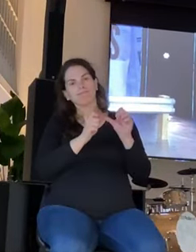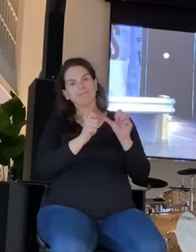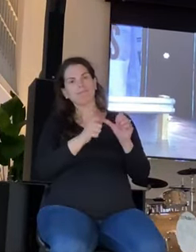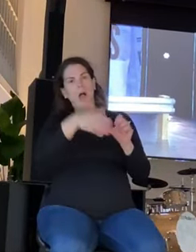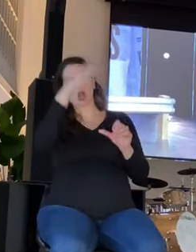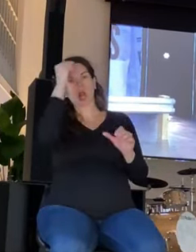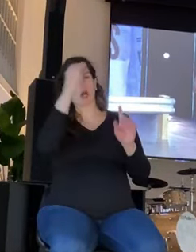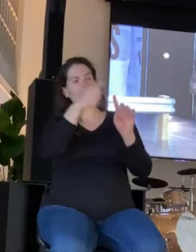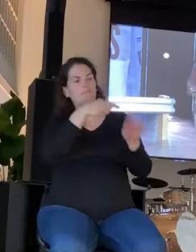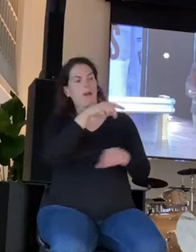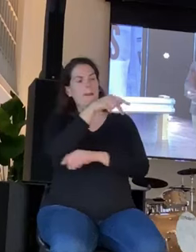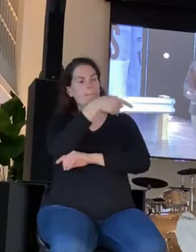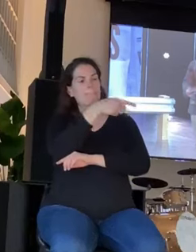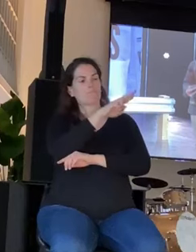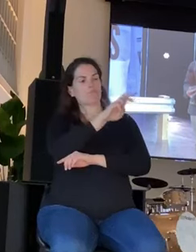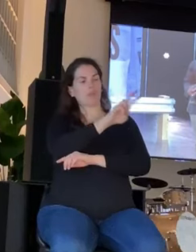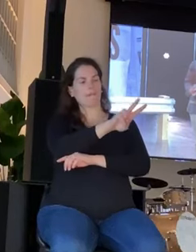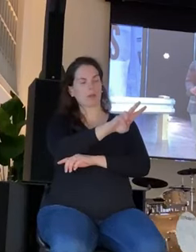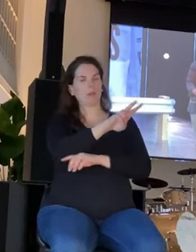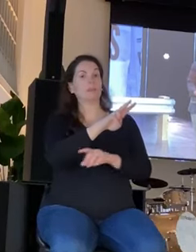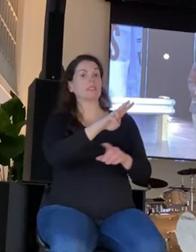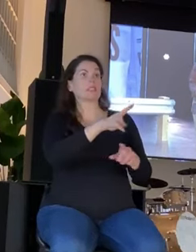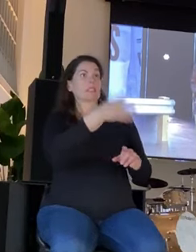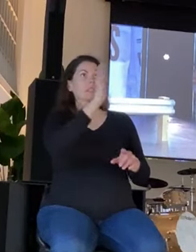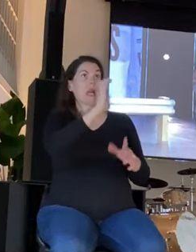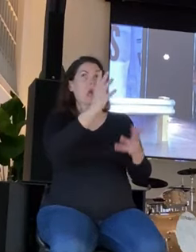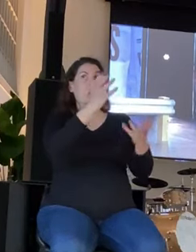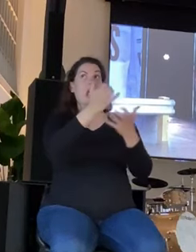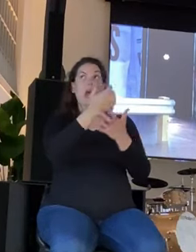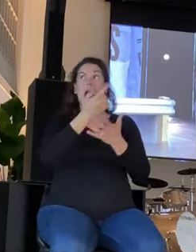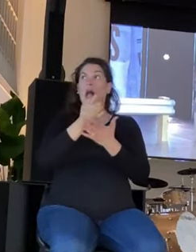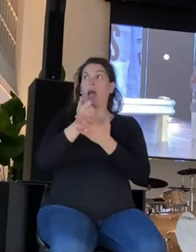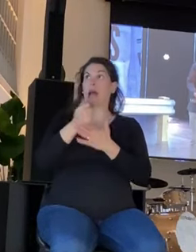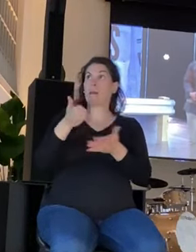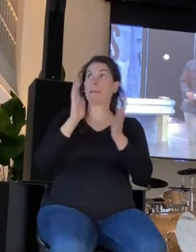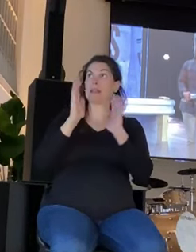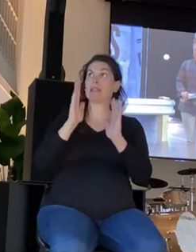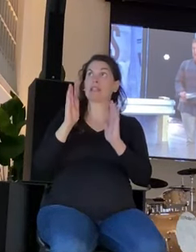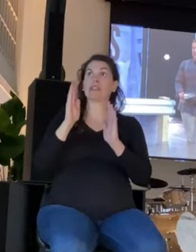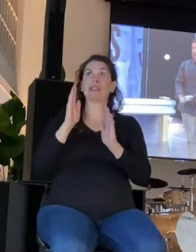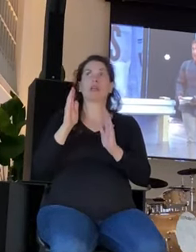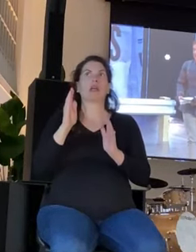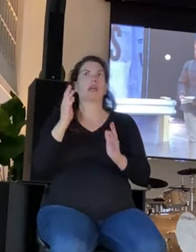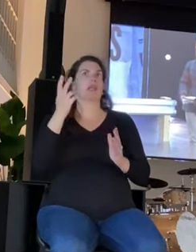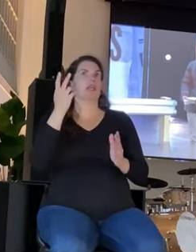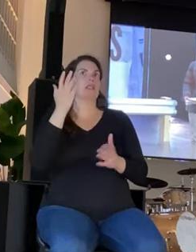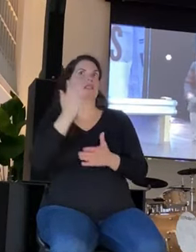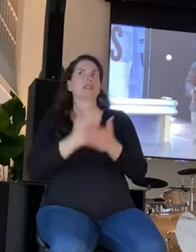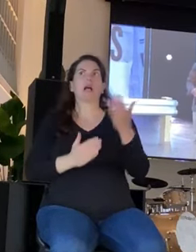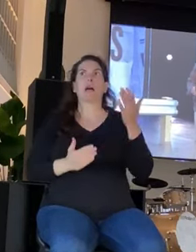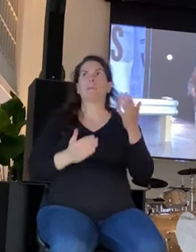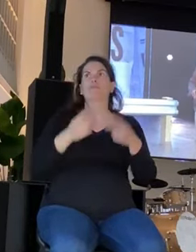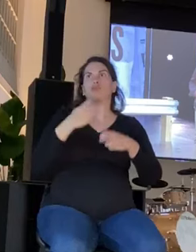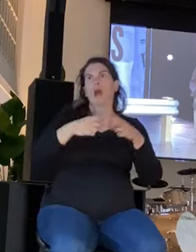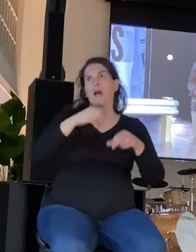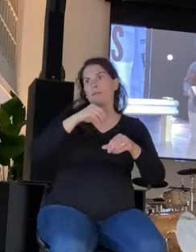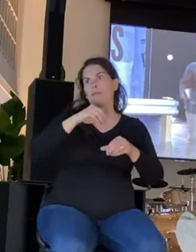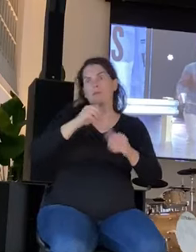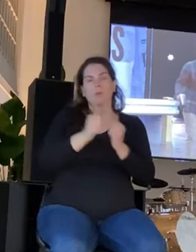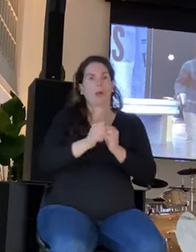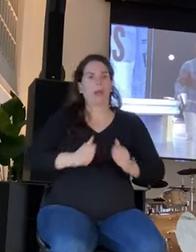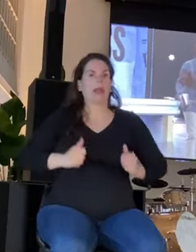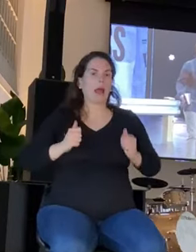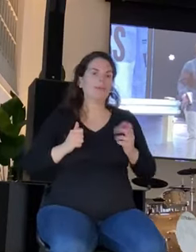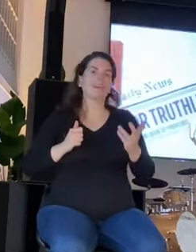Proverbs, where God is trying to get our attention to help us to avoid some of the pitfalls and tragedies of life. Not that life